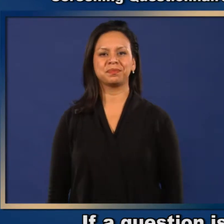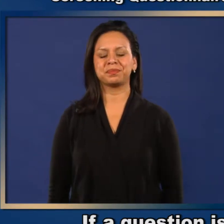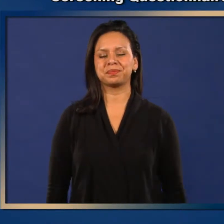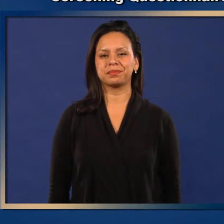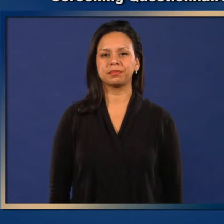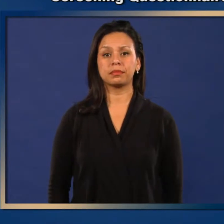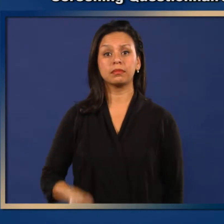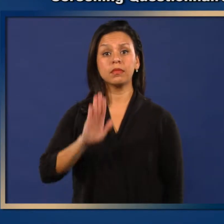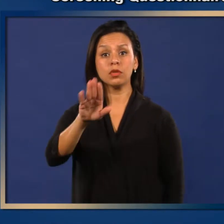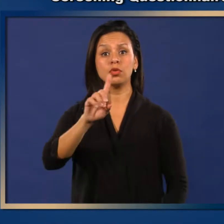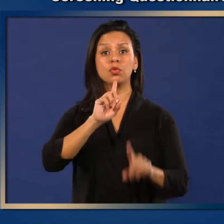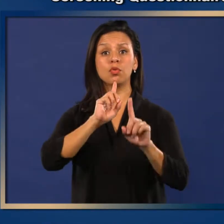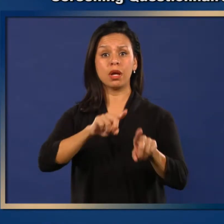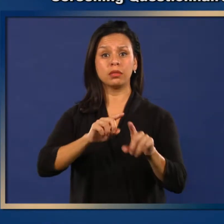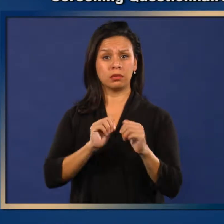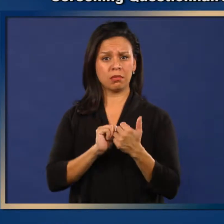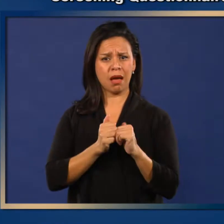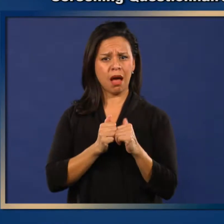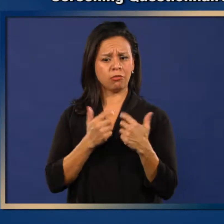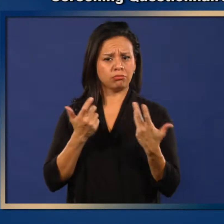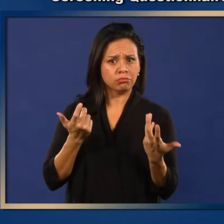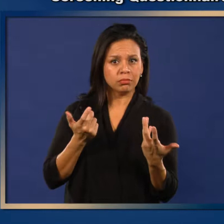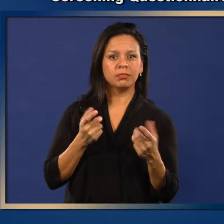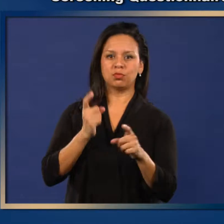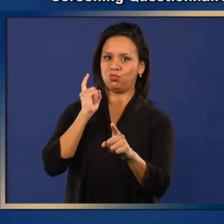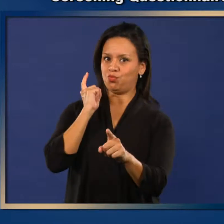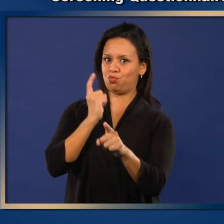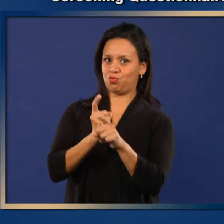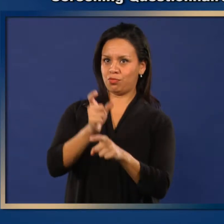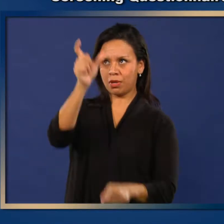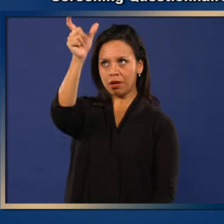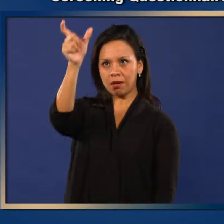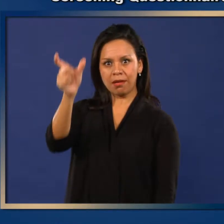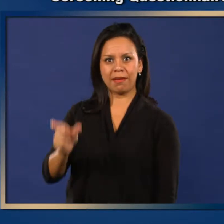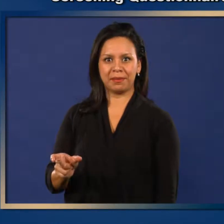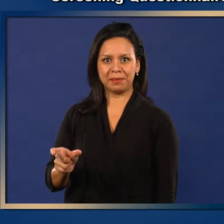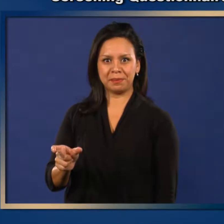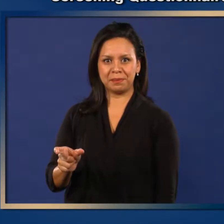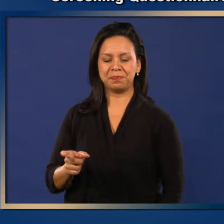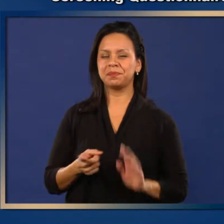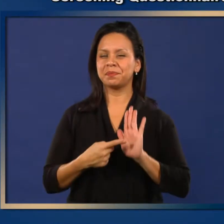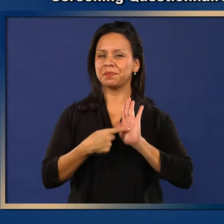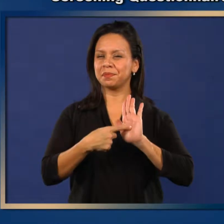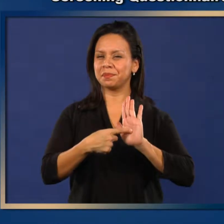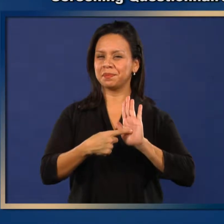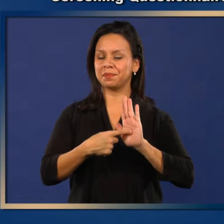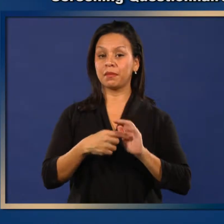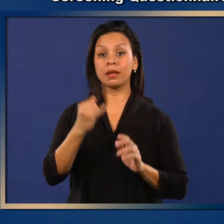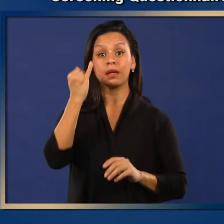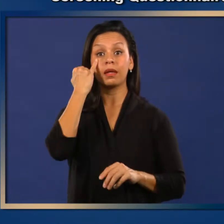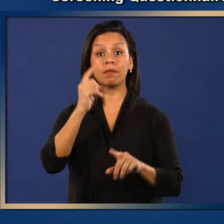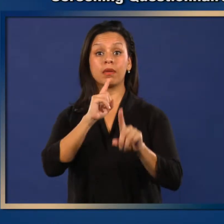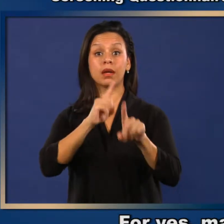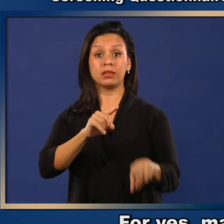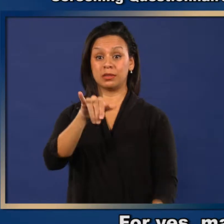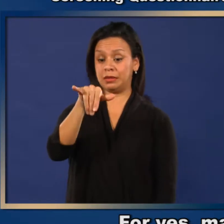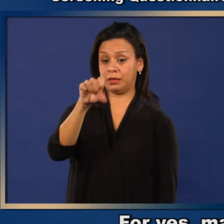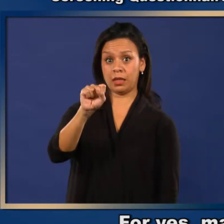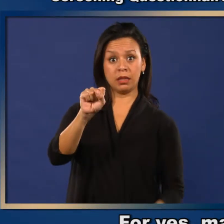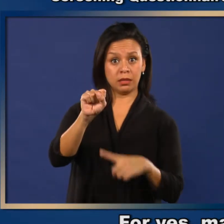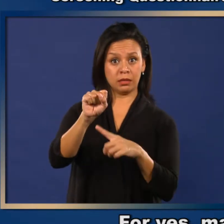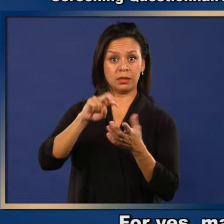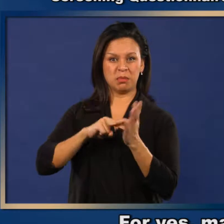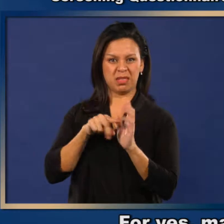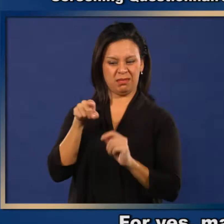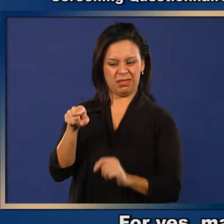Please indicate your answers to the following questions by marking the appropriate column. For